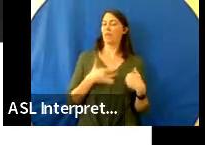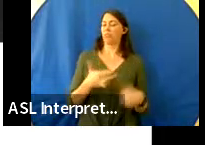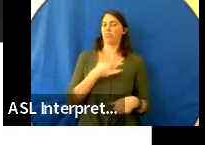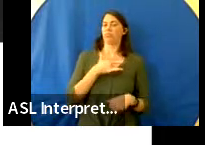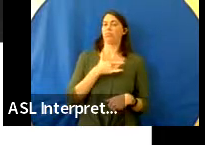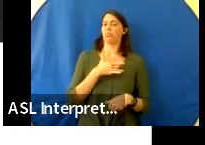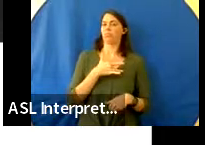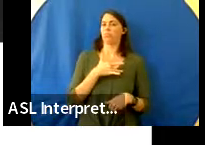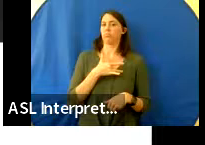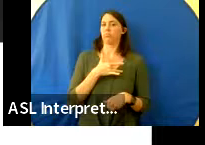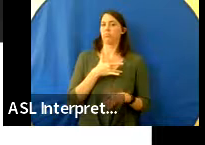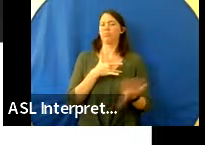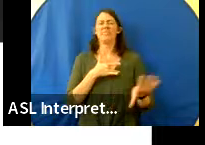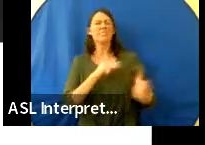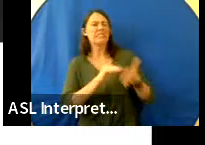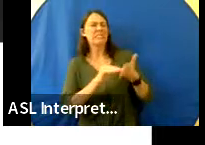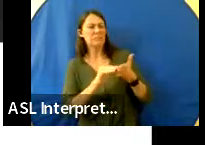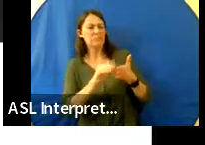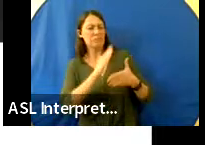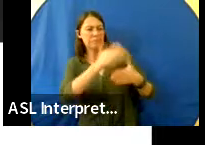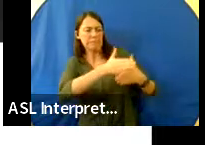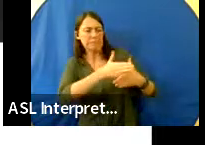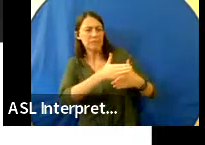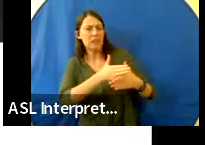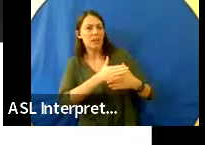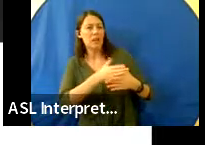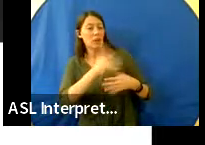to excuse me, Kathleen, you're talking about the one that had the globes on it?